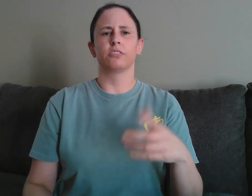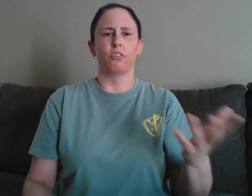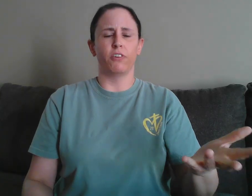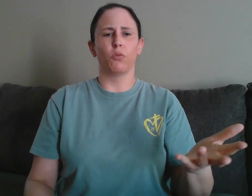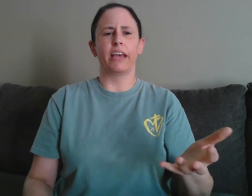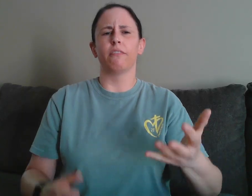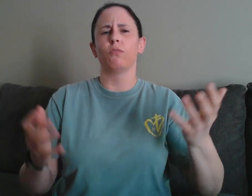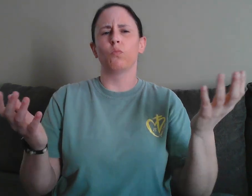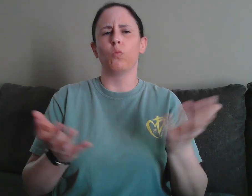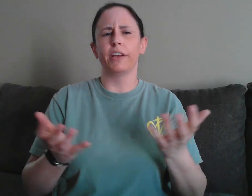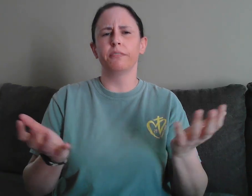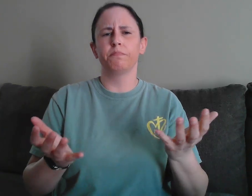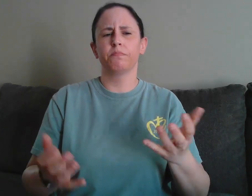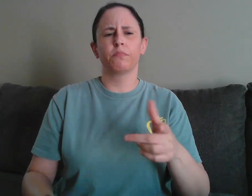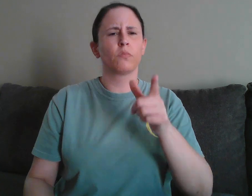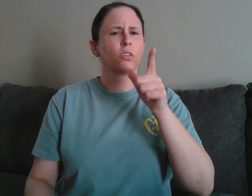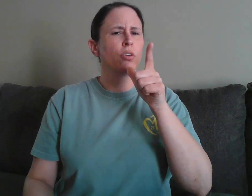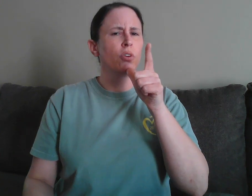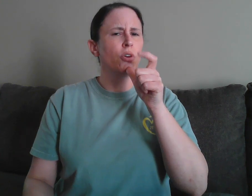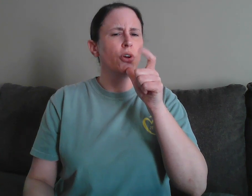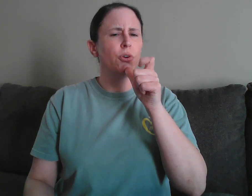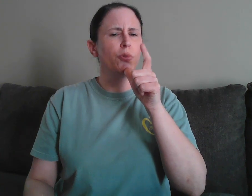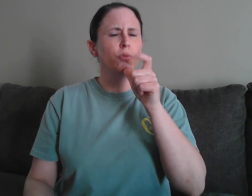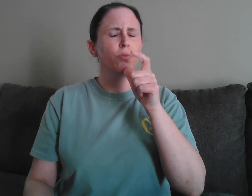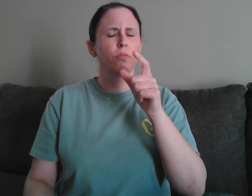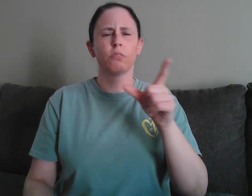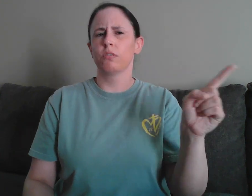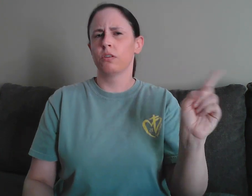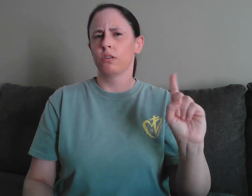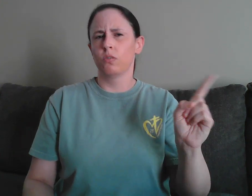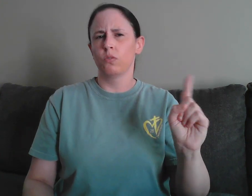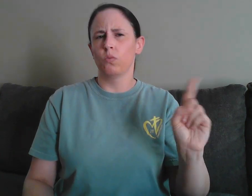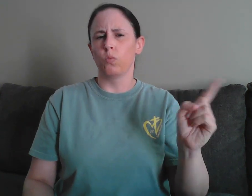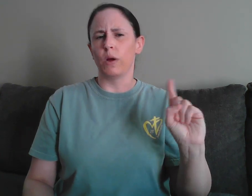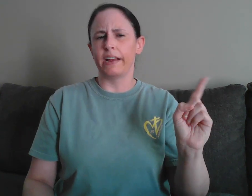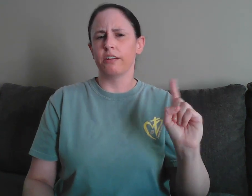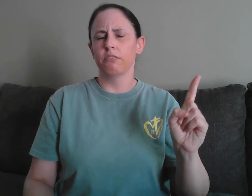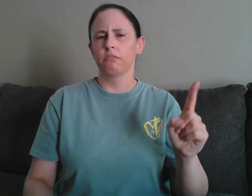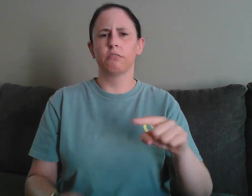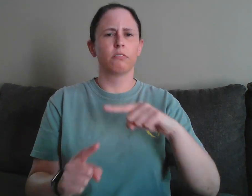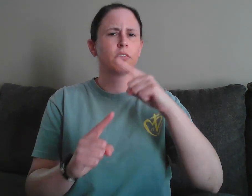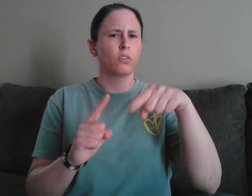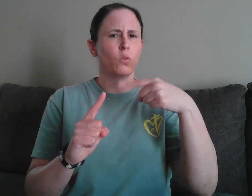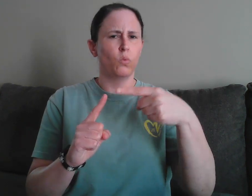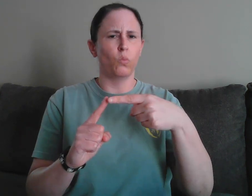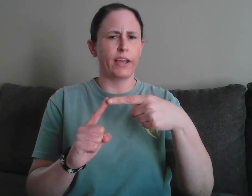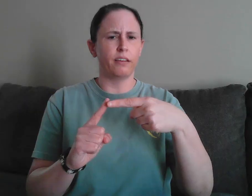So far we have what, who, where,